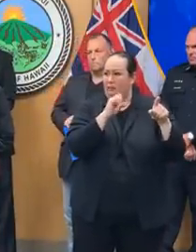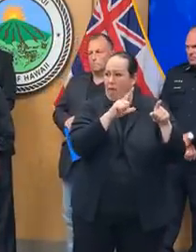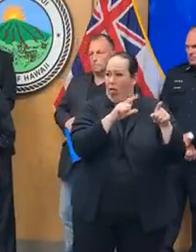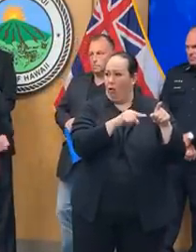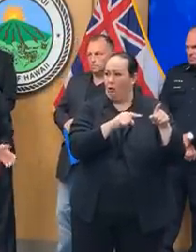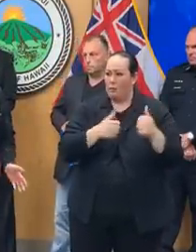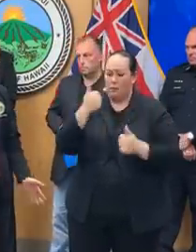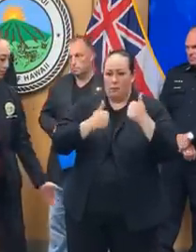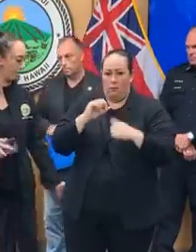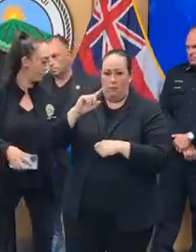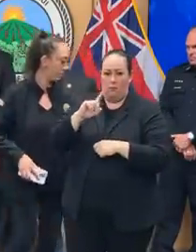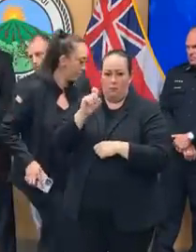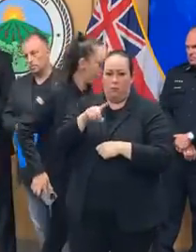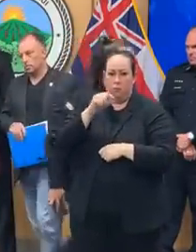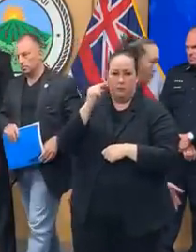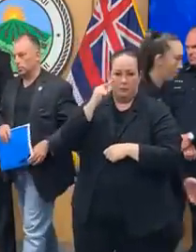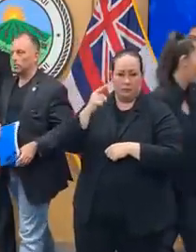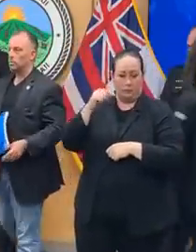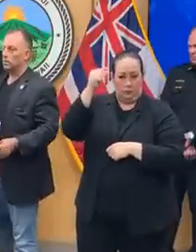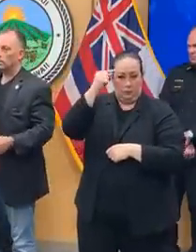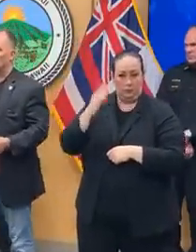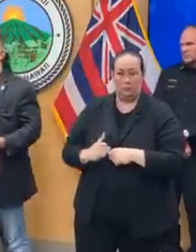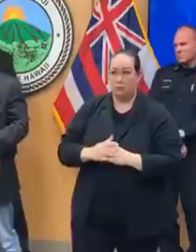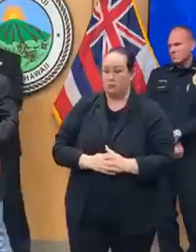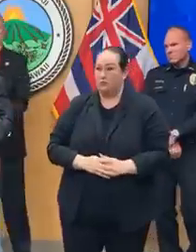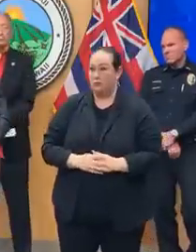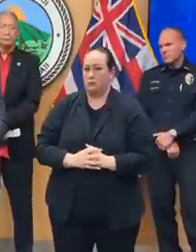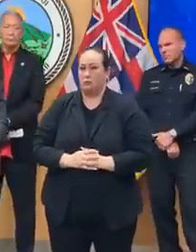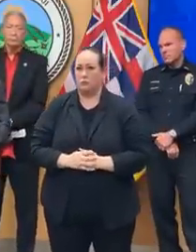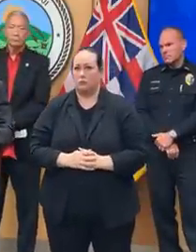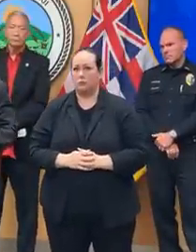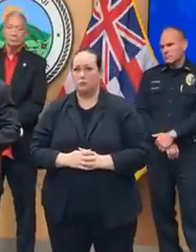this question is for the governor. Sure.